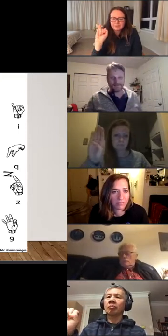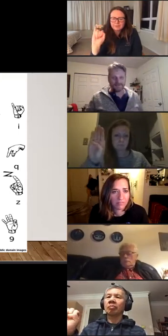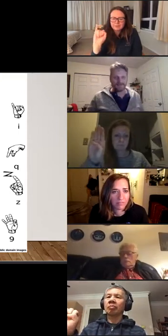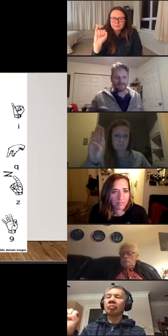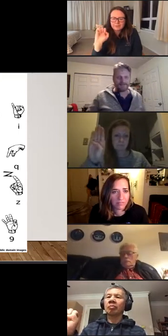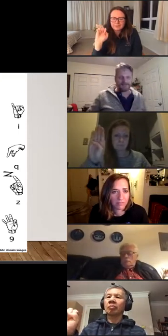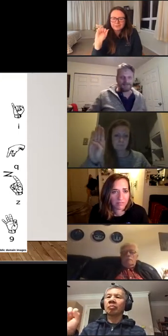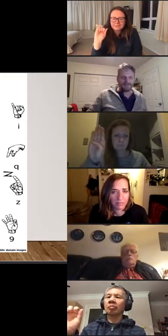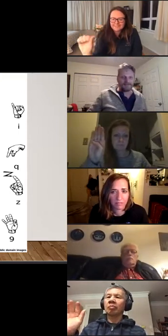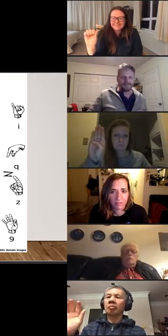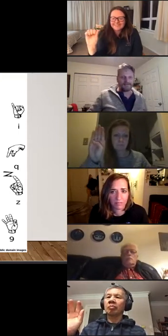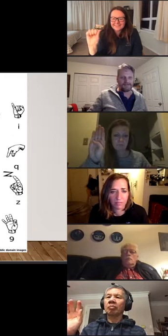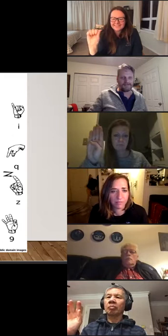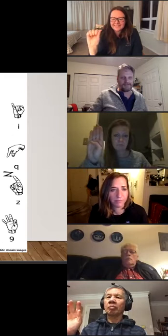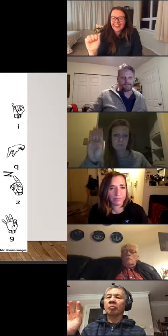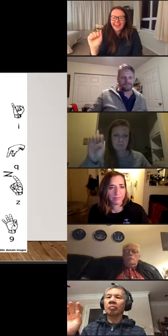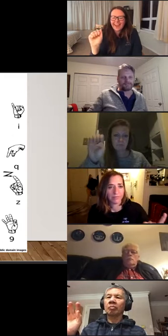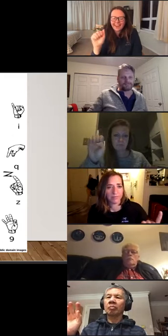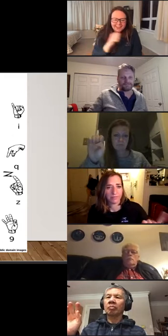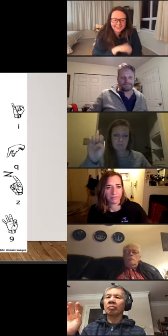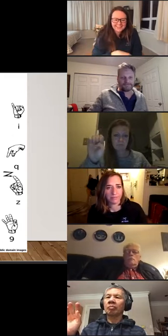Amelia's all over it.